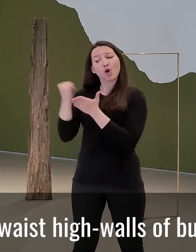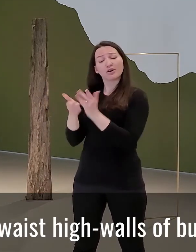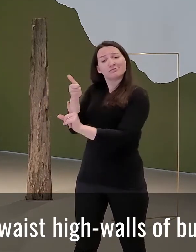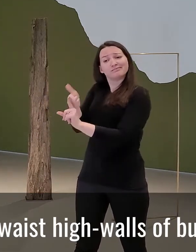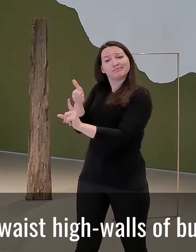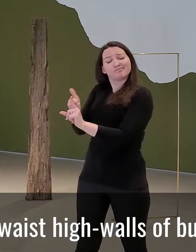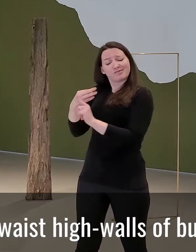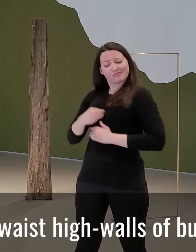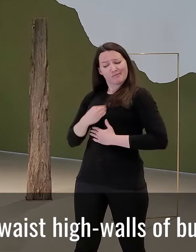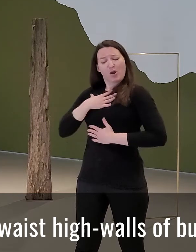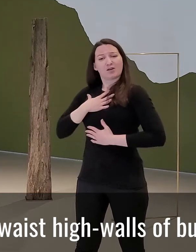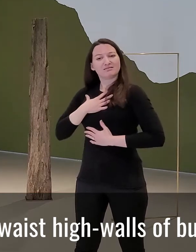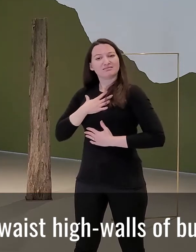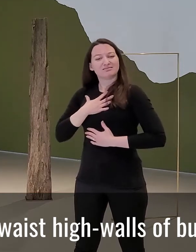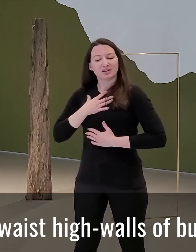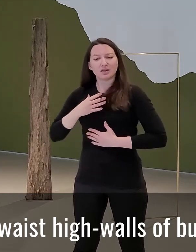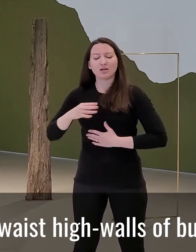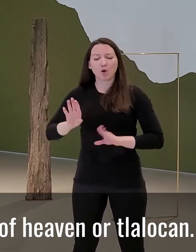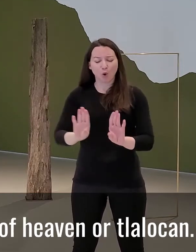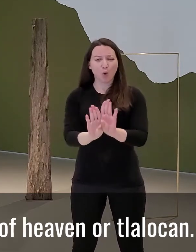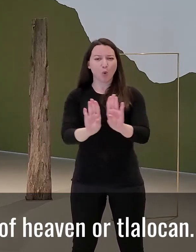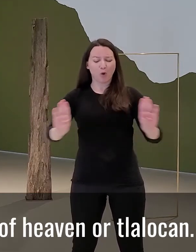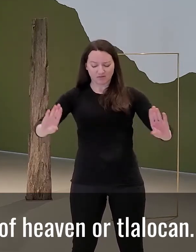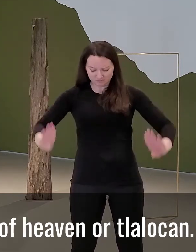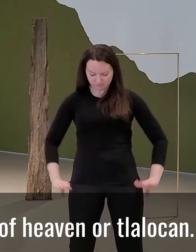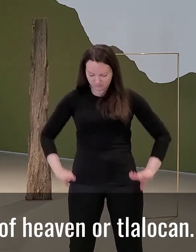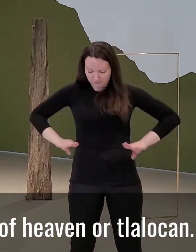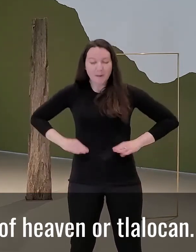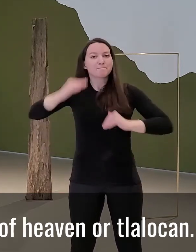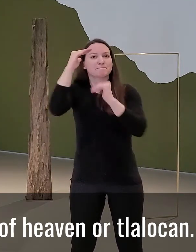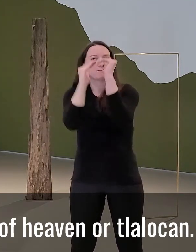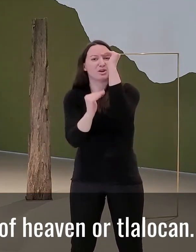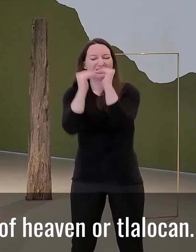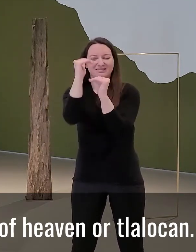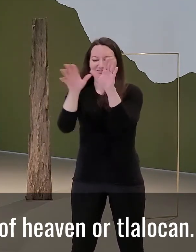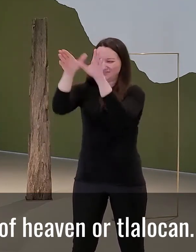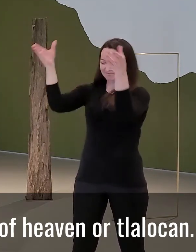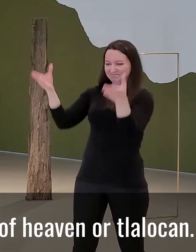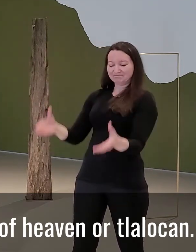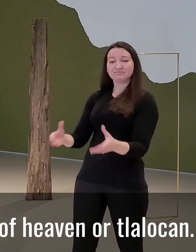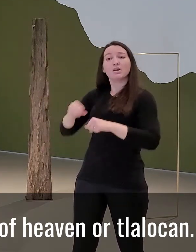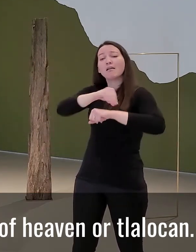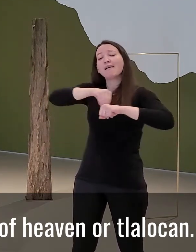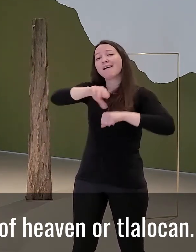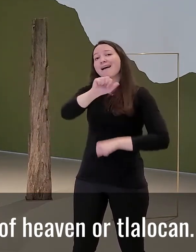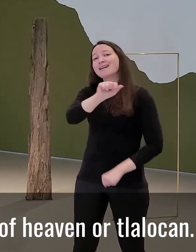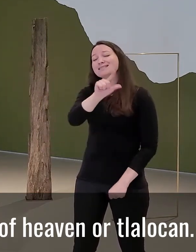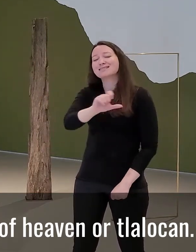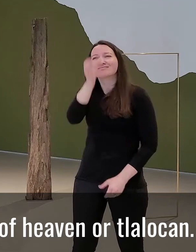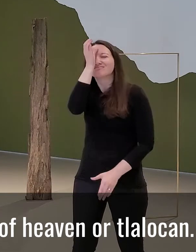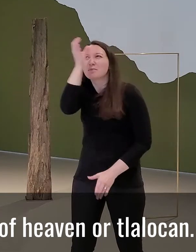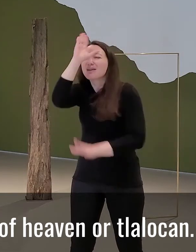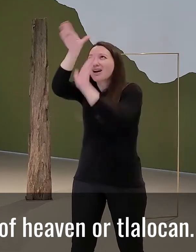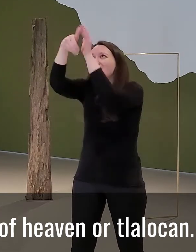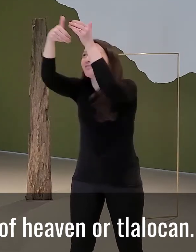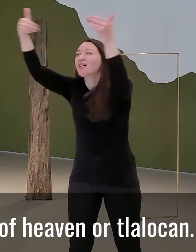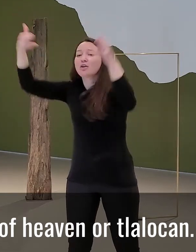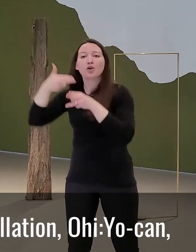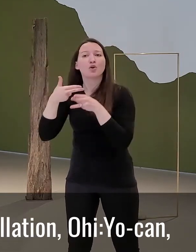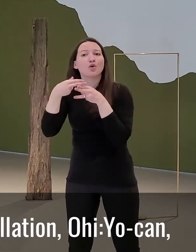waist-high walls of buildings and the Aztec concept of heaven, or Kane. The